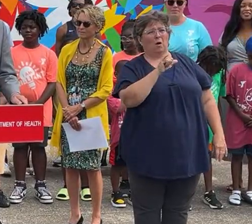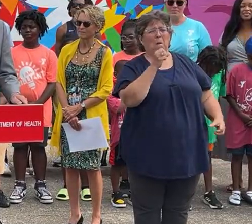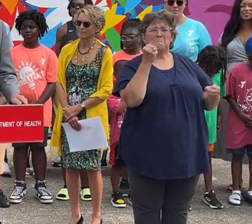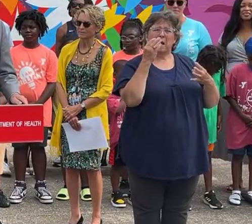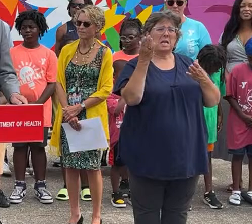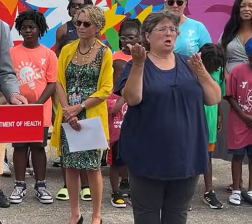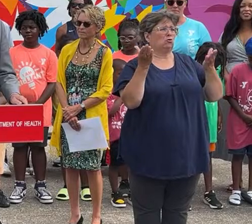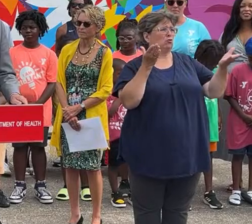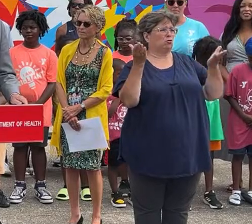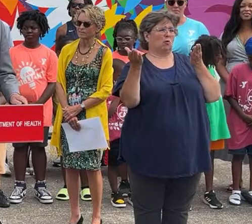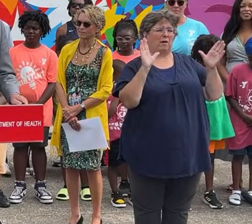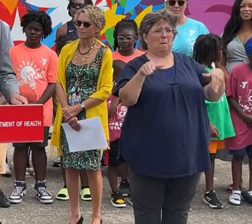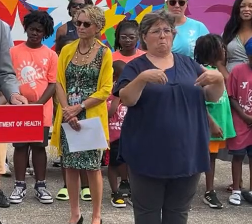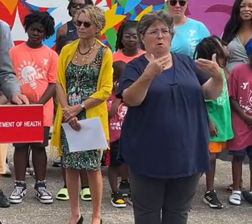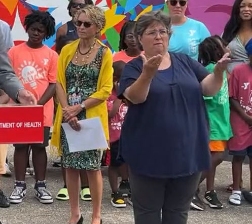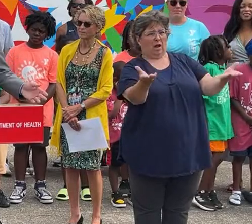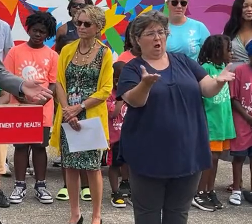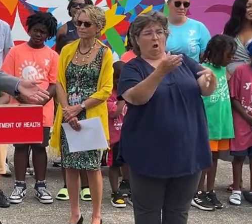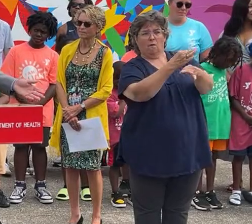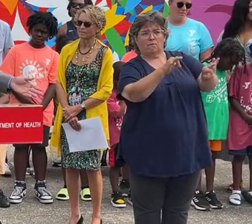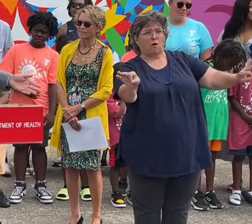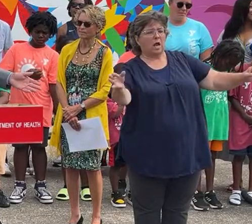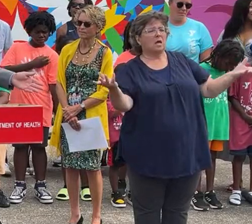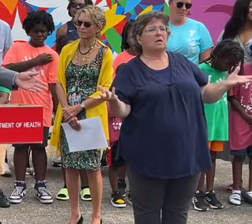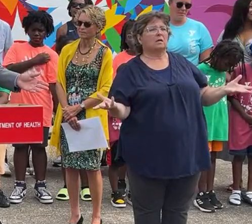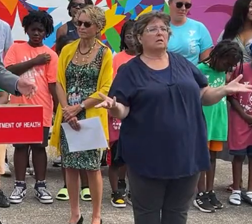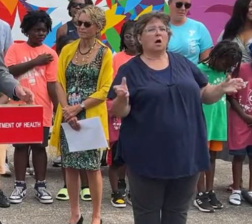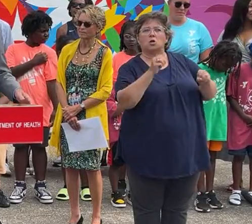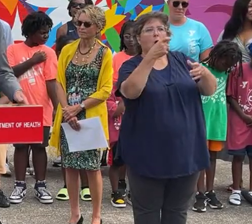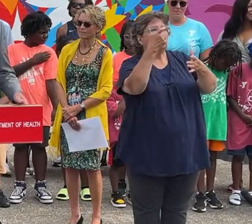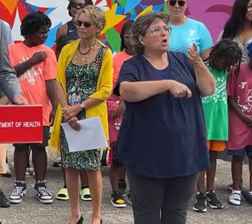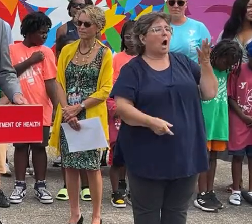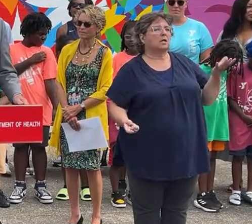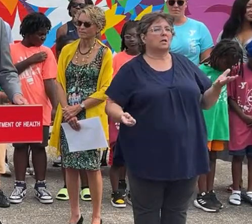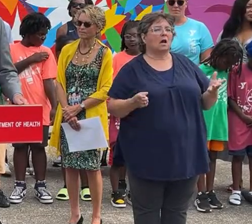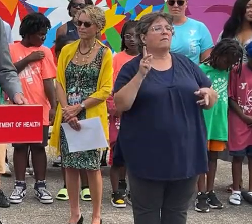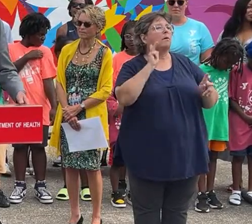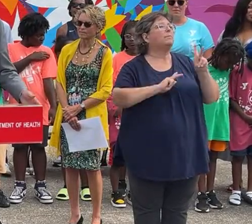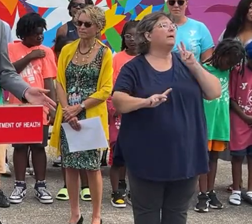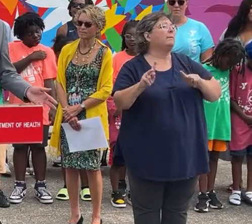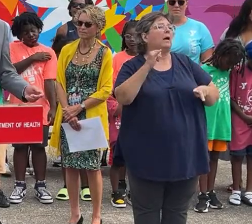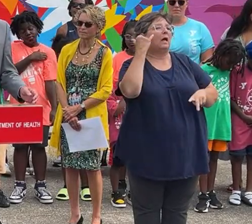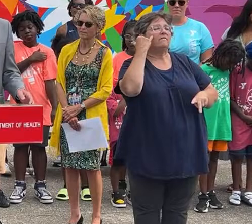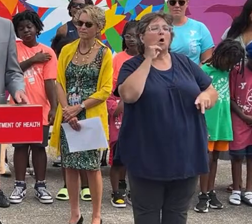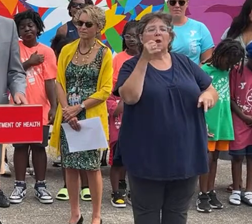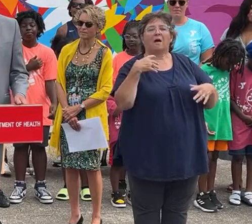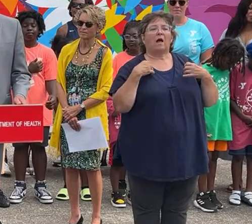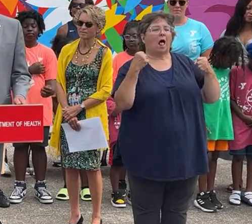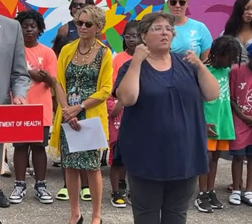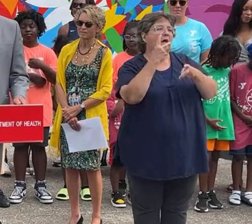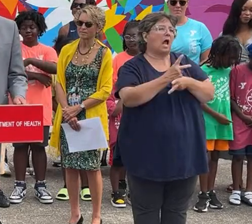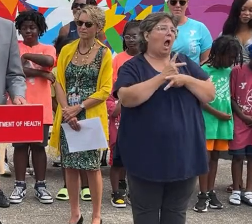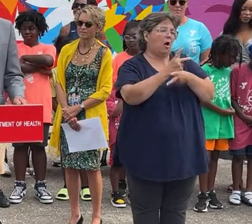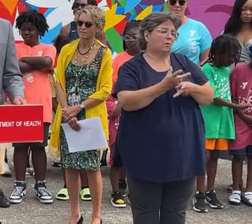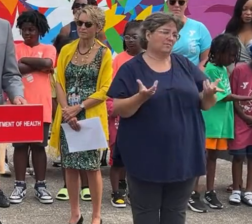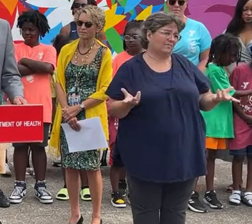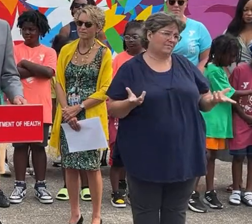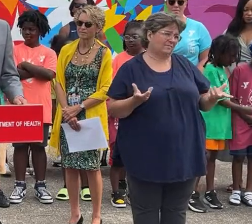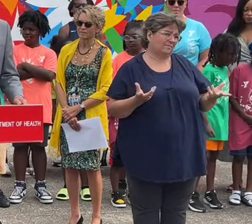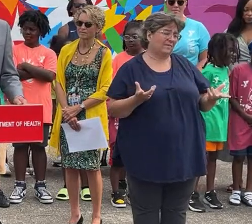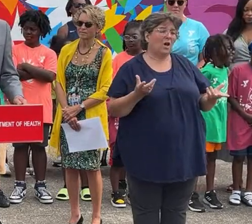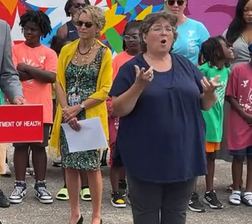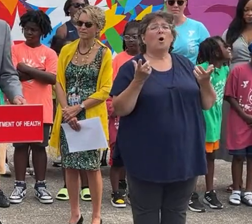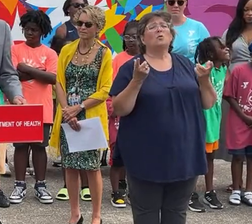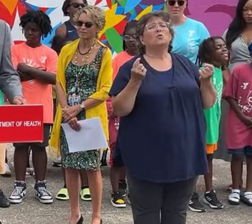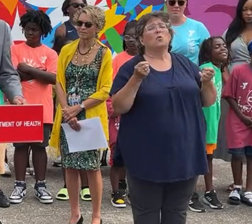lots of services that are provided free of charge to individuals if they don't have health care. And what we want to